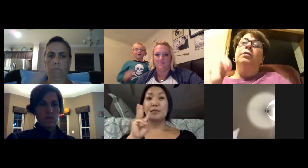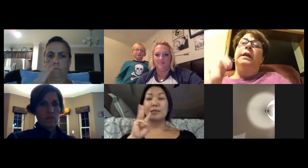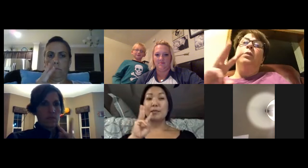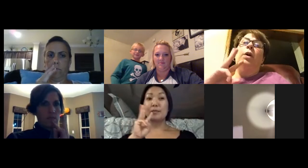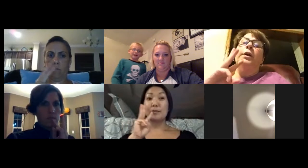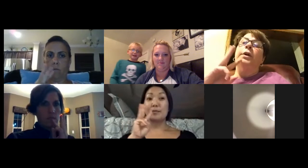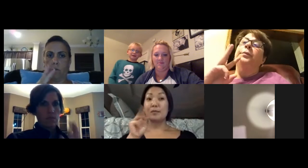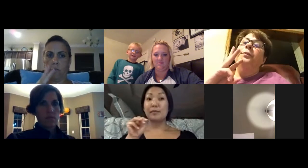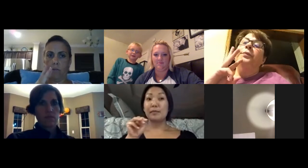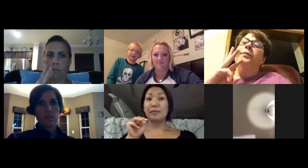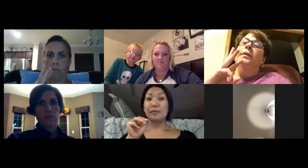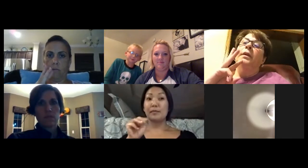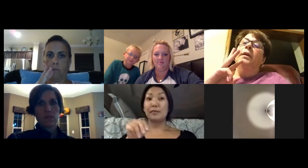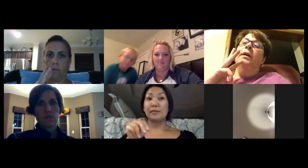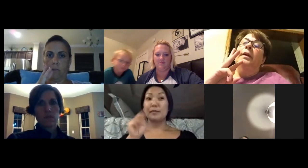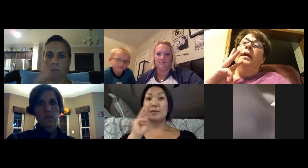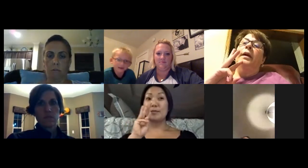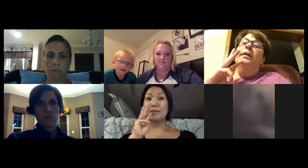need water? And then